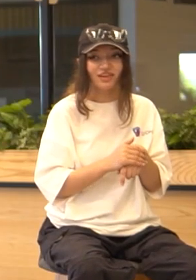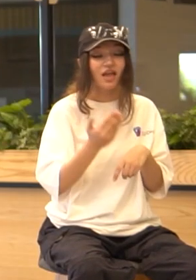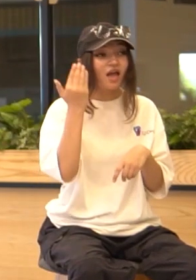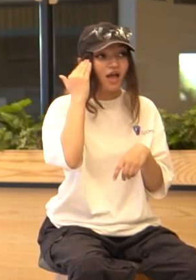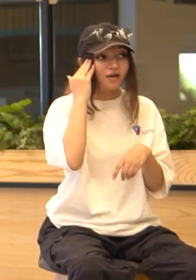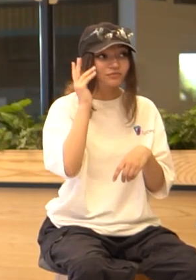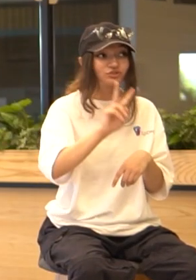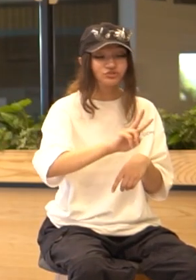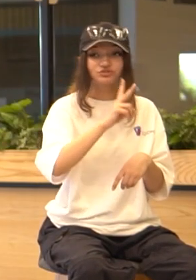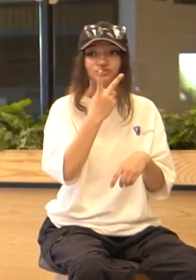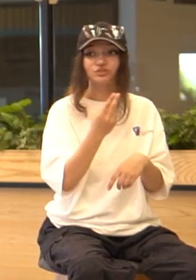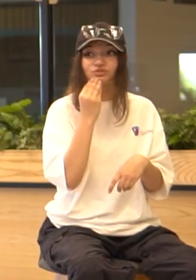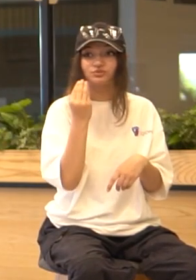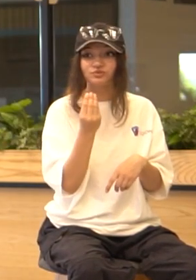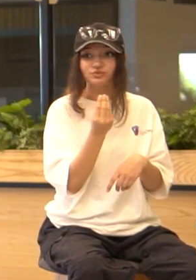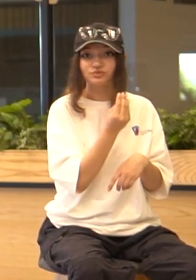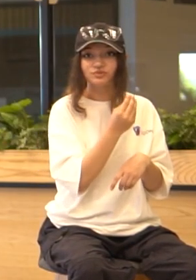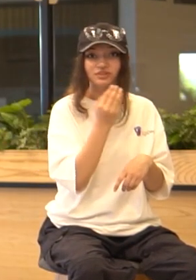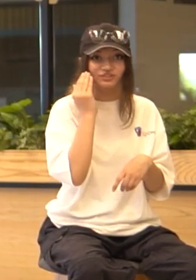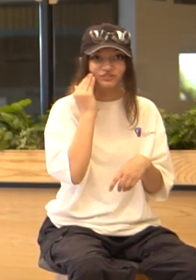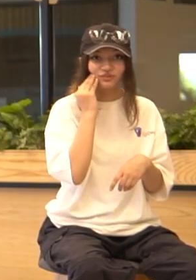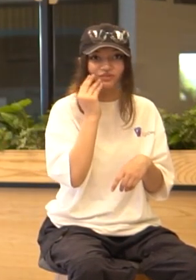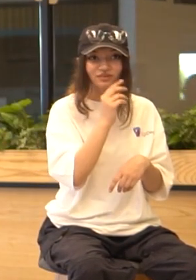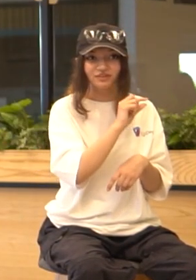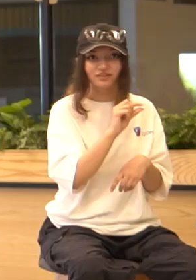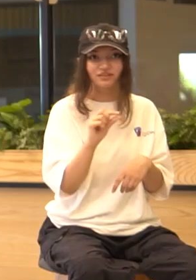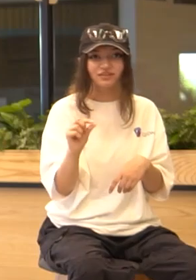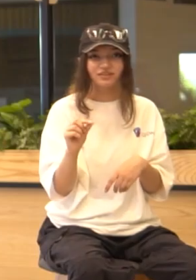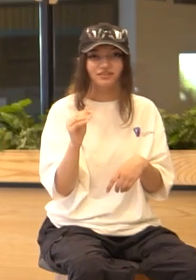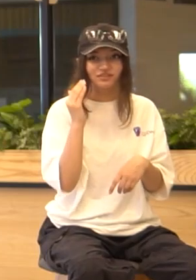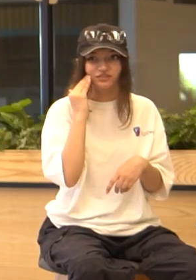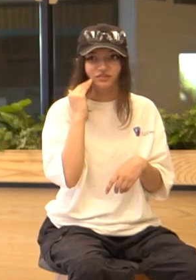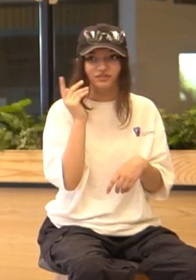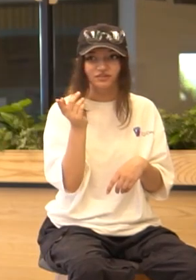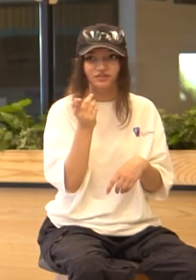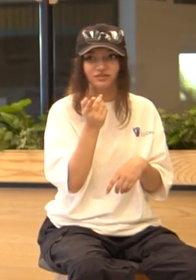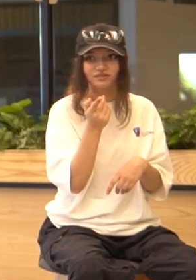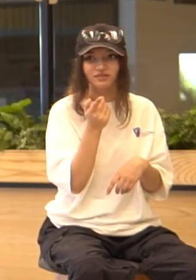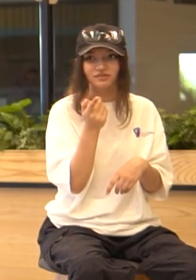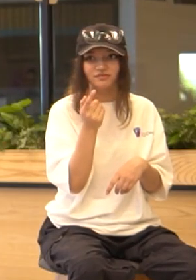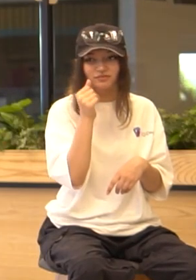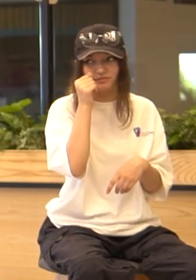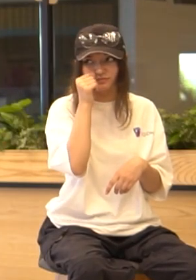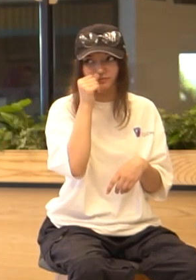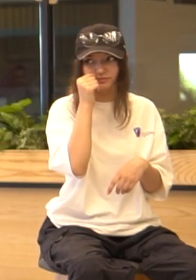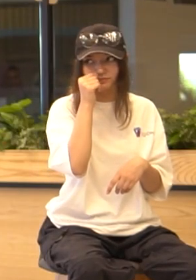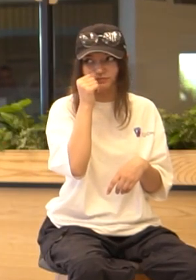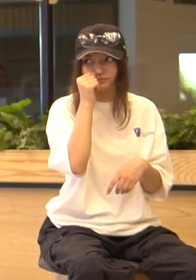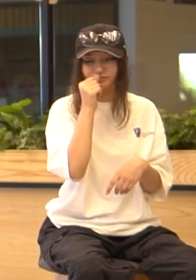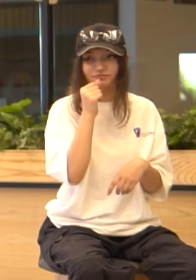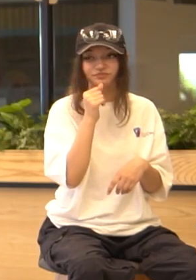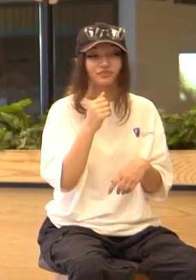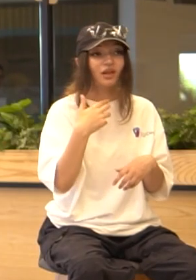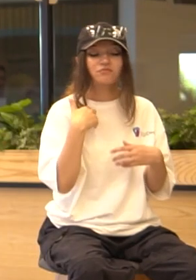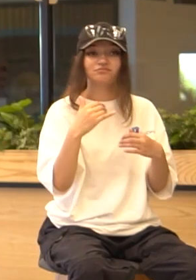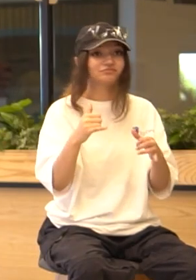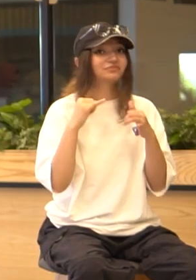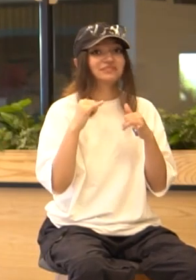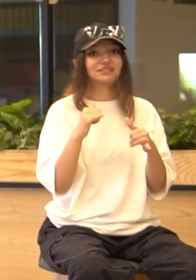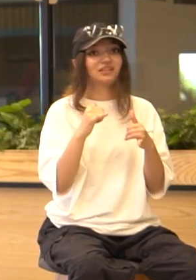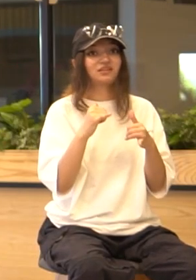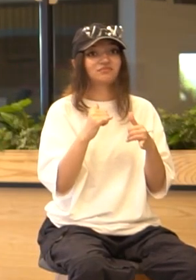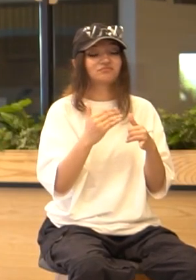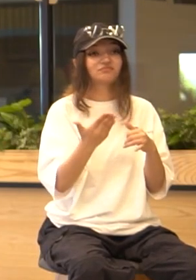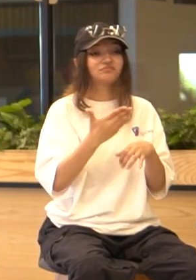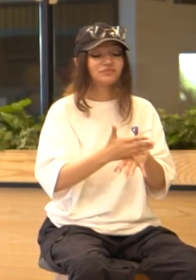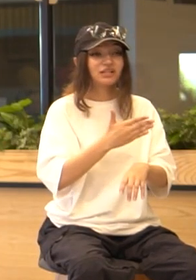I think a lot of people might know it better in reverse than in the actual like format. But that's okay. I was the same, right? So back